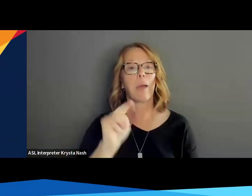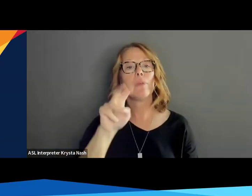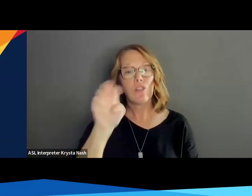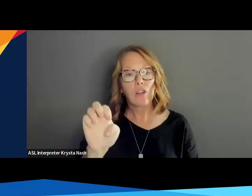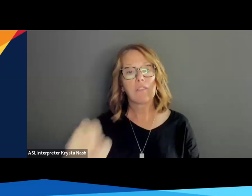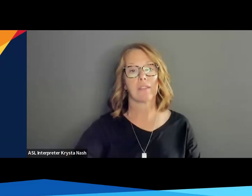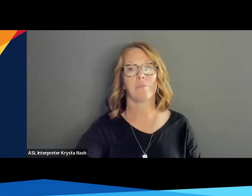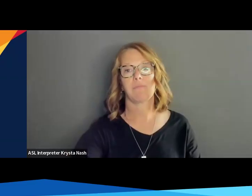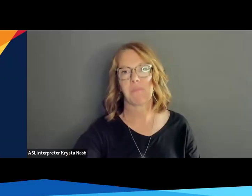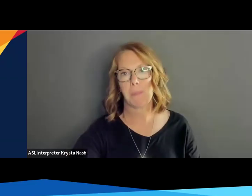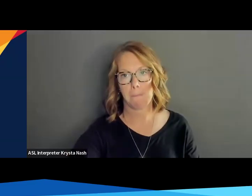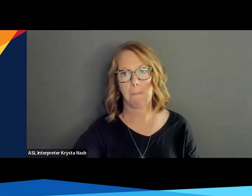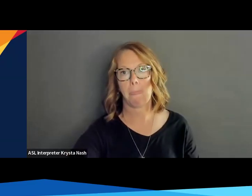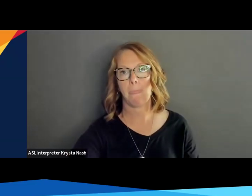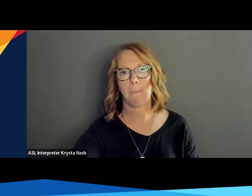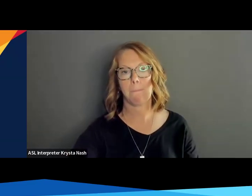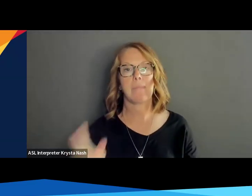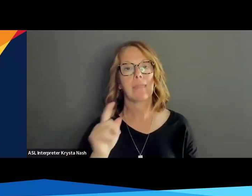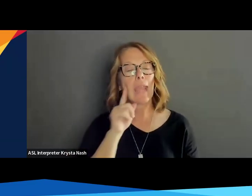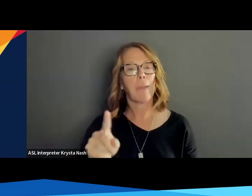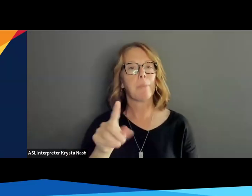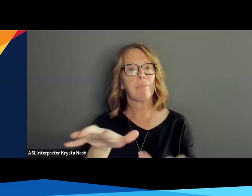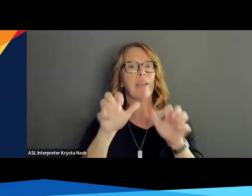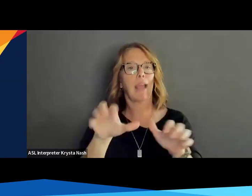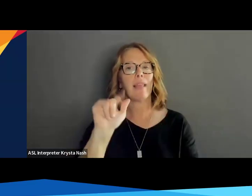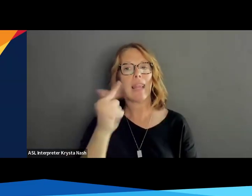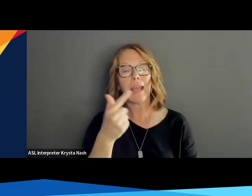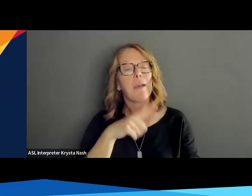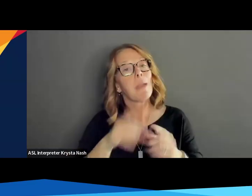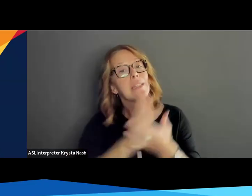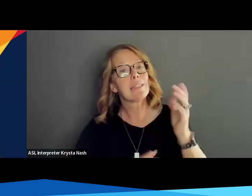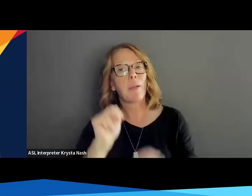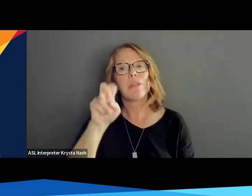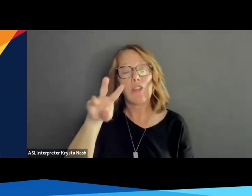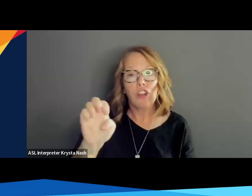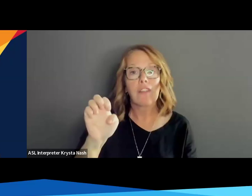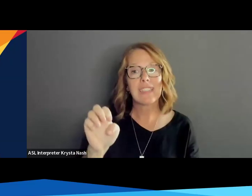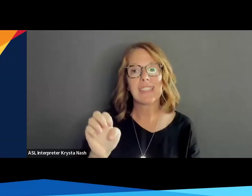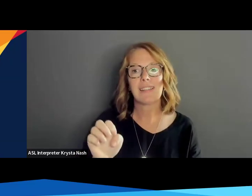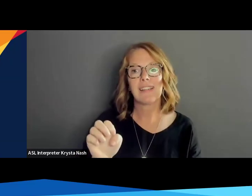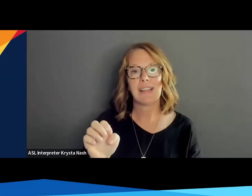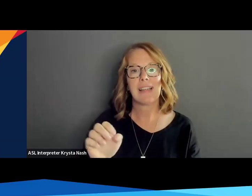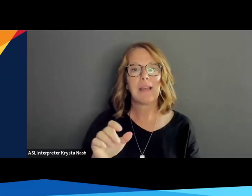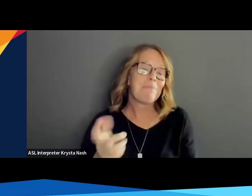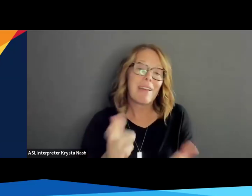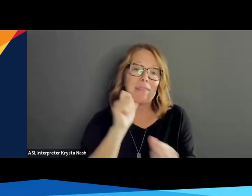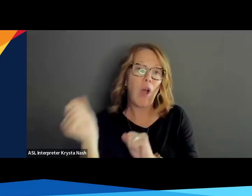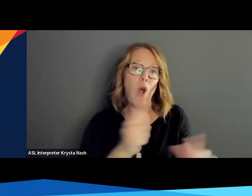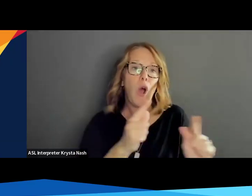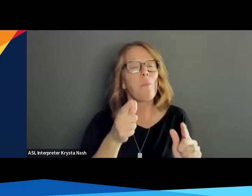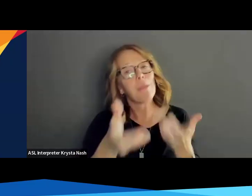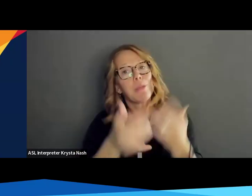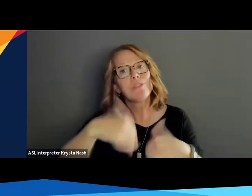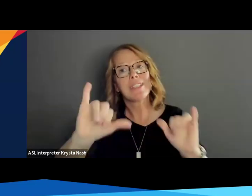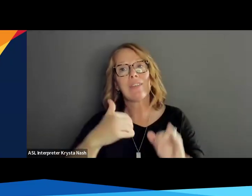in the leg, it can be anywhere in your body, but you might have some nerves that are paralyzed in the leg, but not all of them. So, you still might